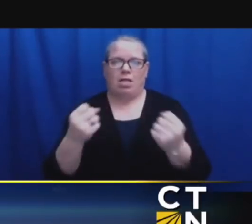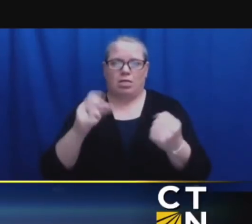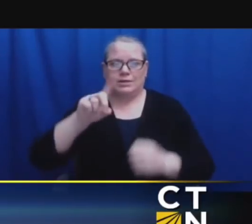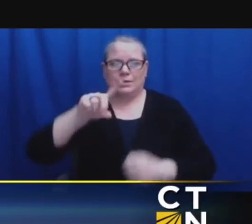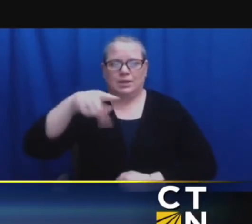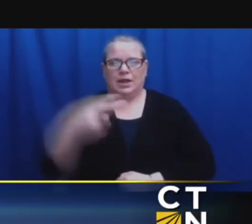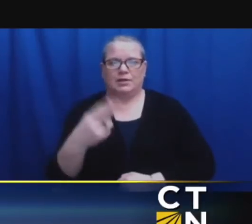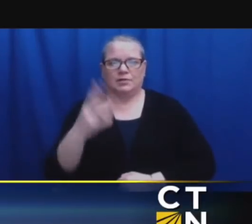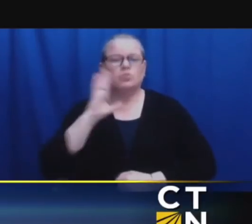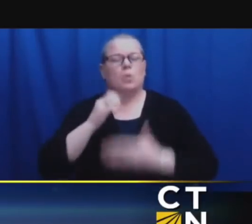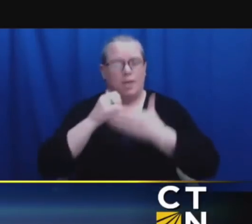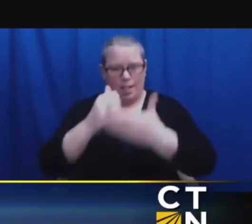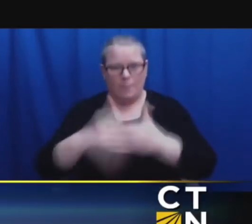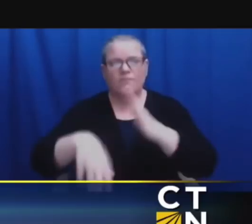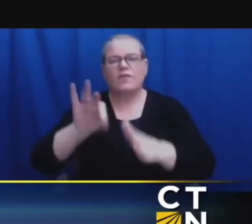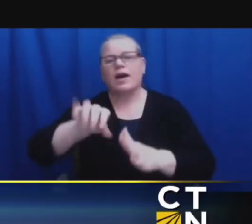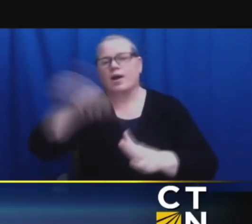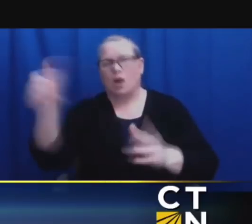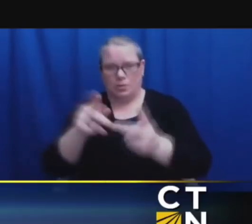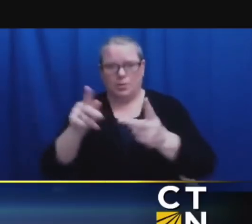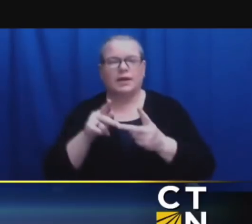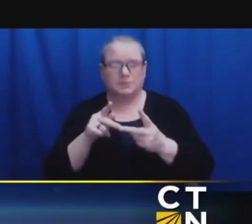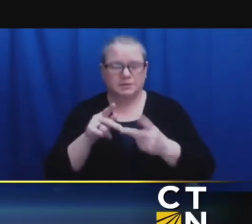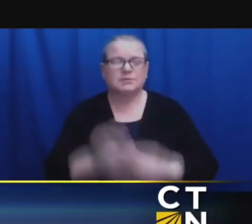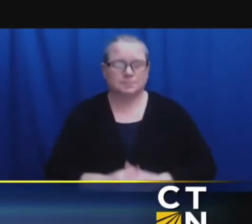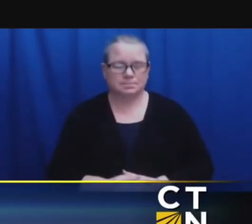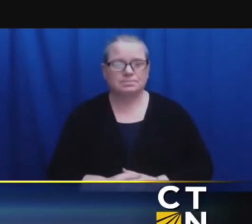other locations. Thank you.